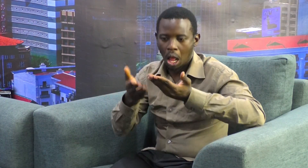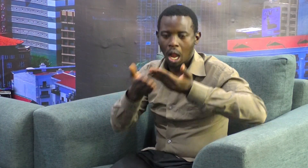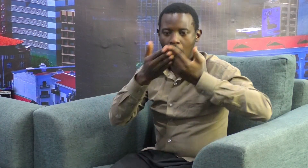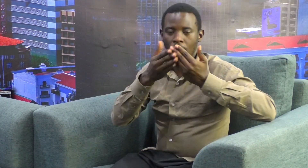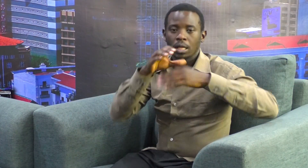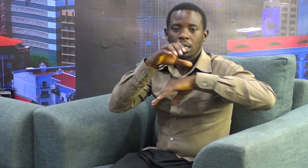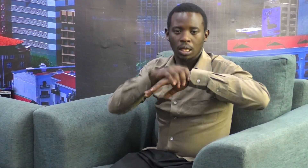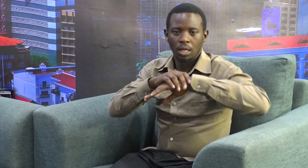learn,